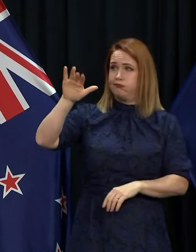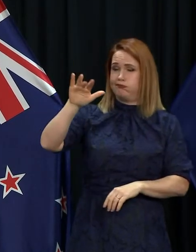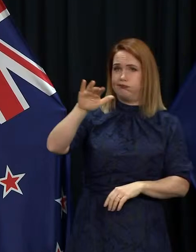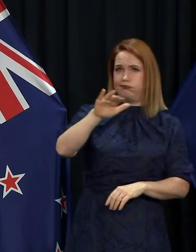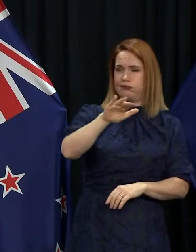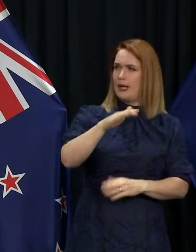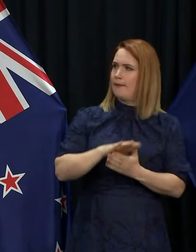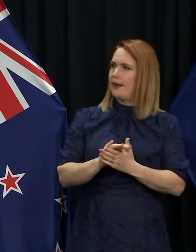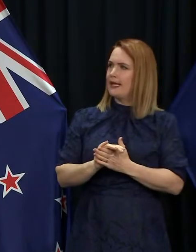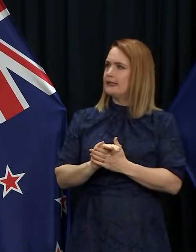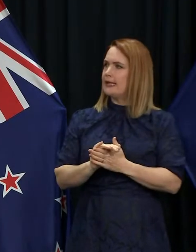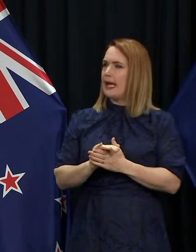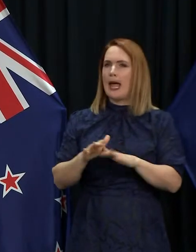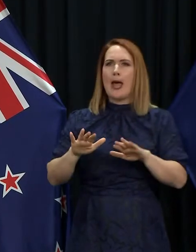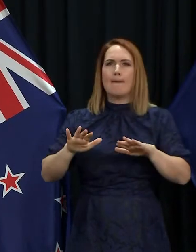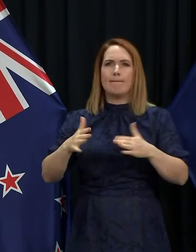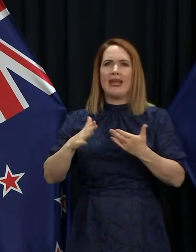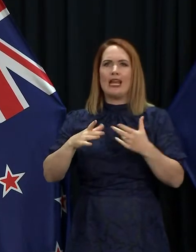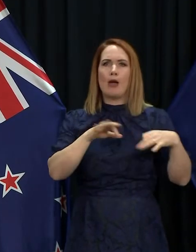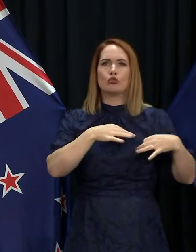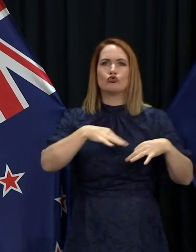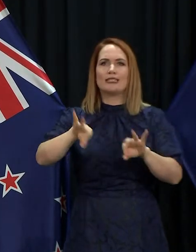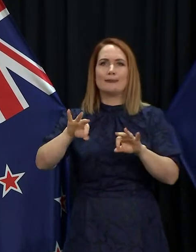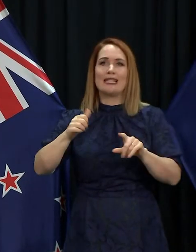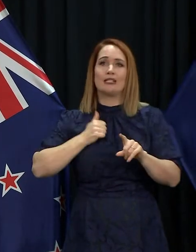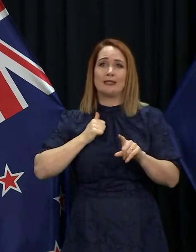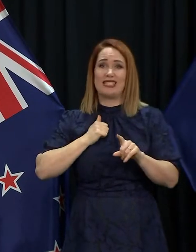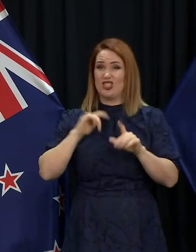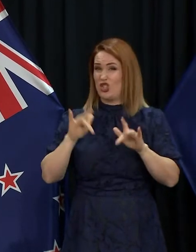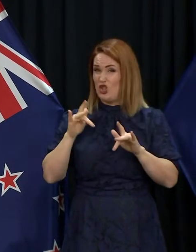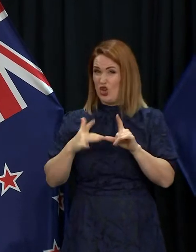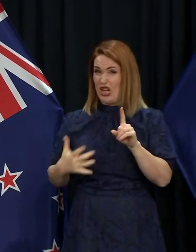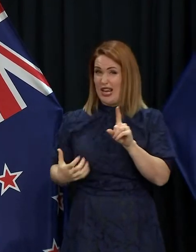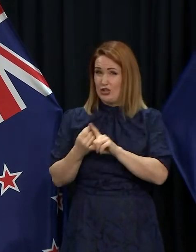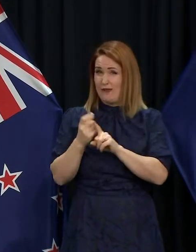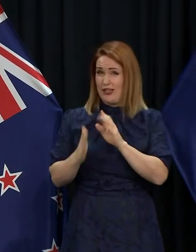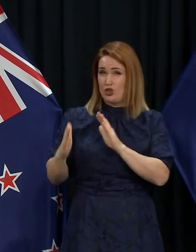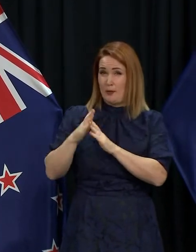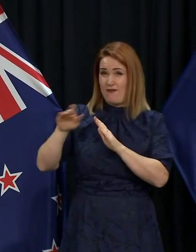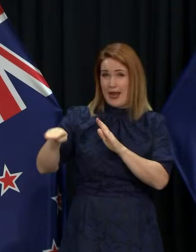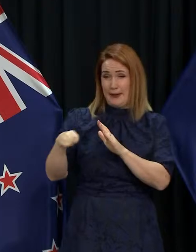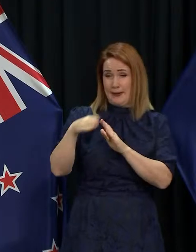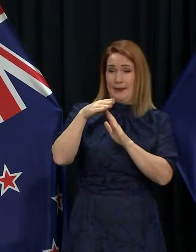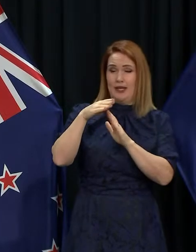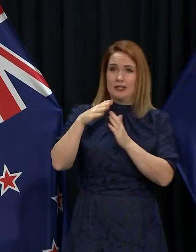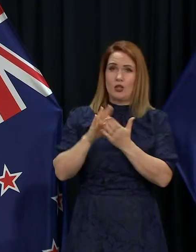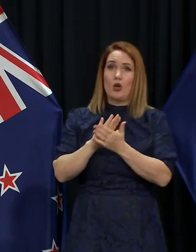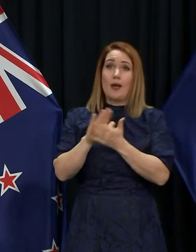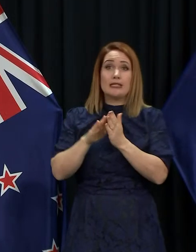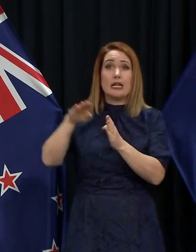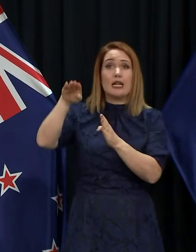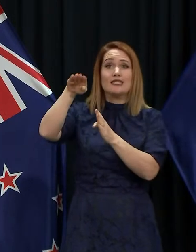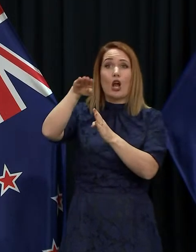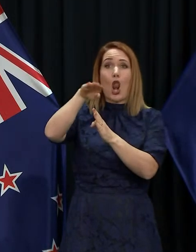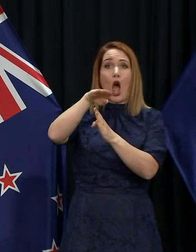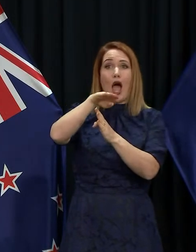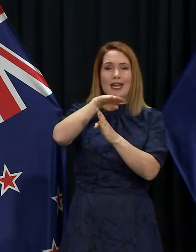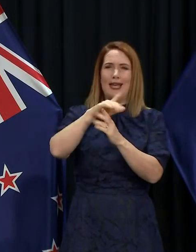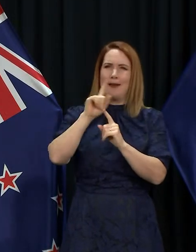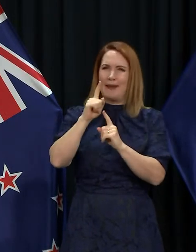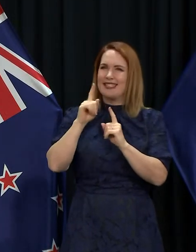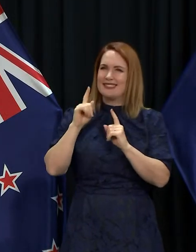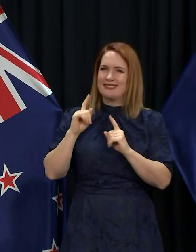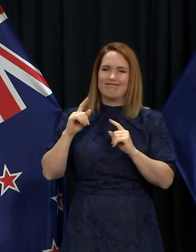medium transmission expectation. And so we haven't even yet reached the top of that curve. So it is declining, it is making positive